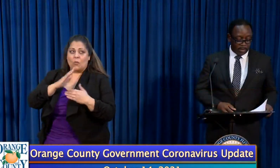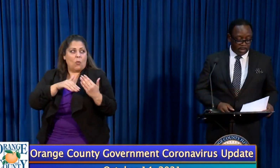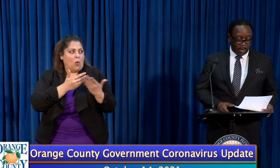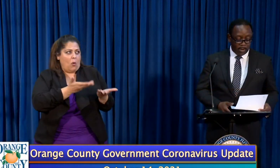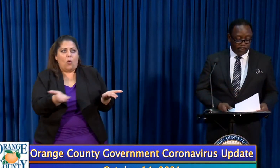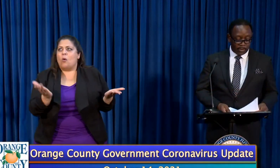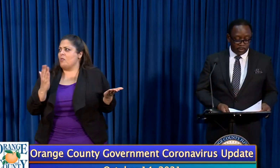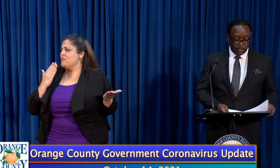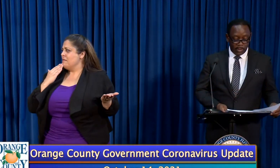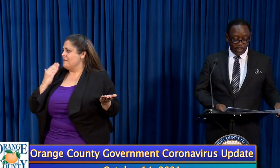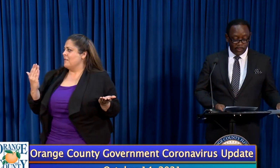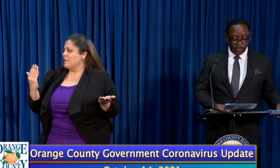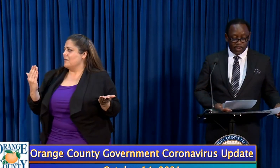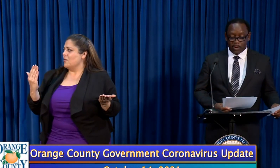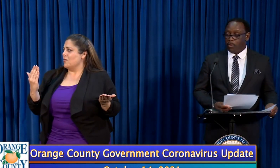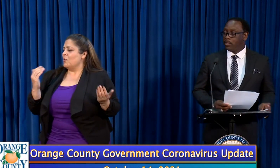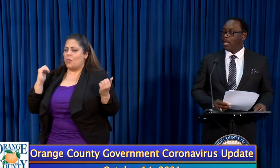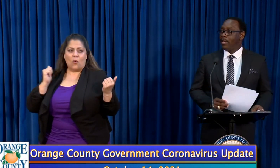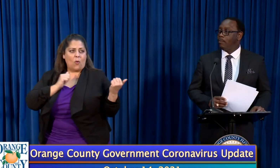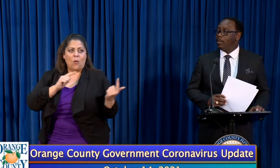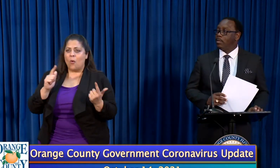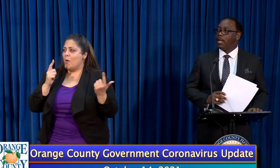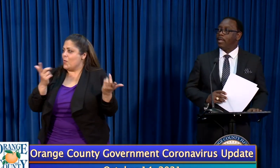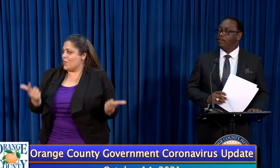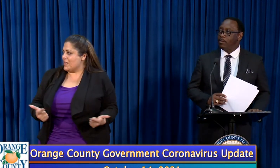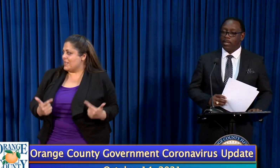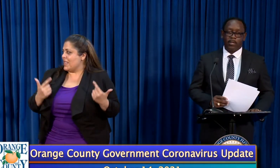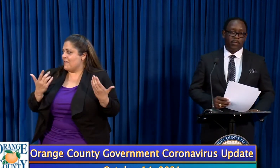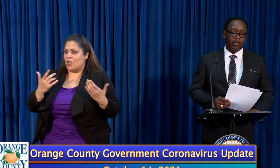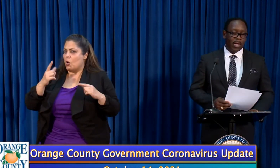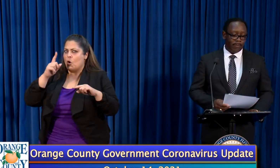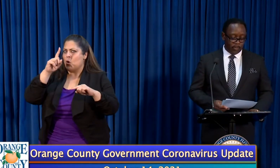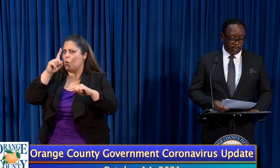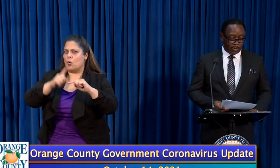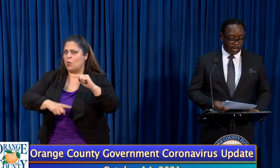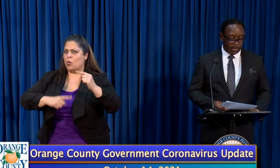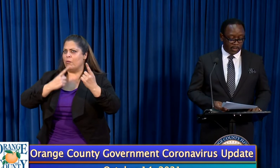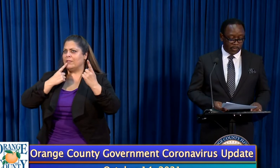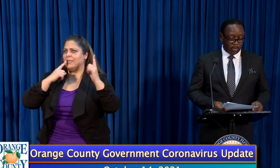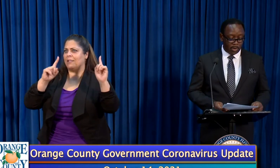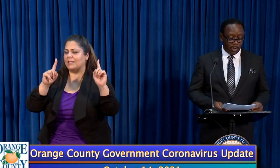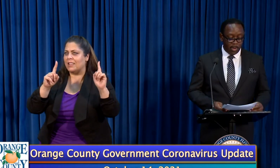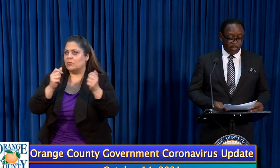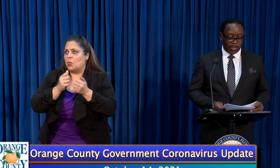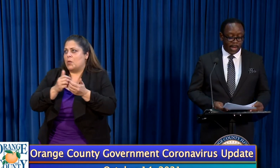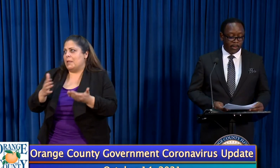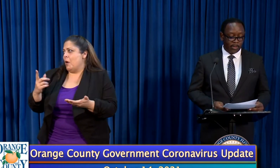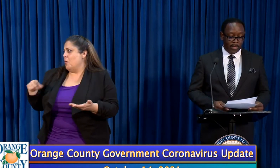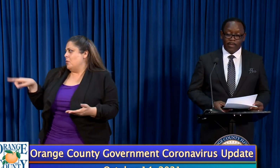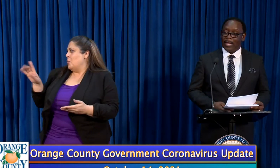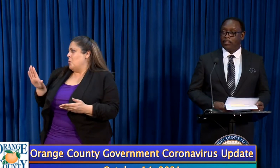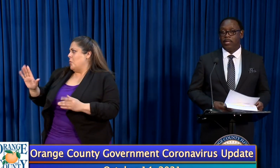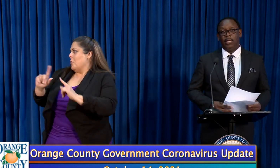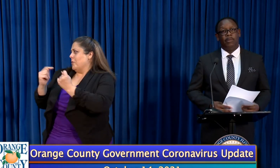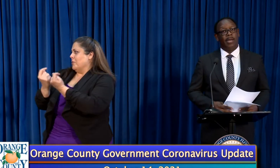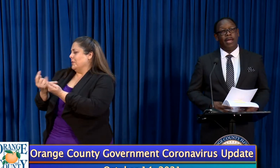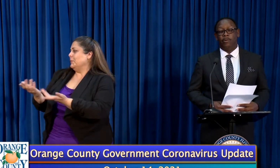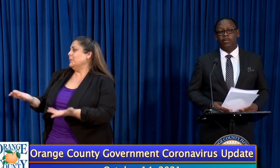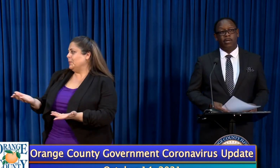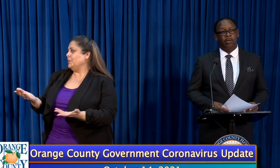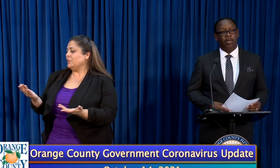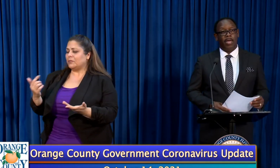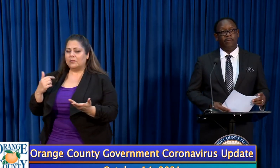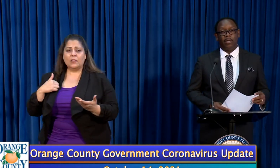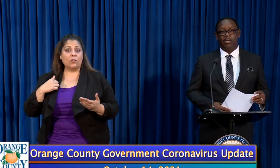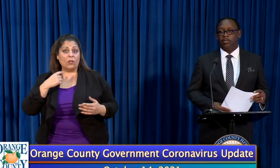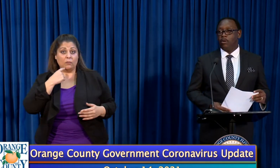and all of us who live here within Orange County. We could not have done the job that we've done at this point without that team, and I will